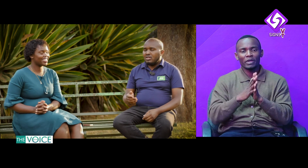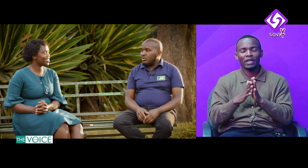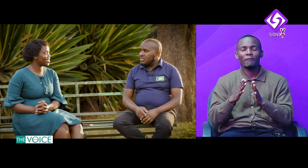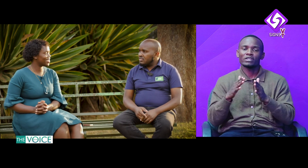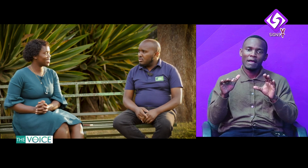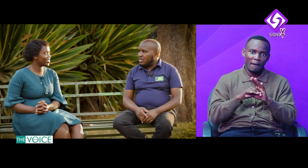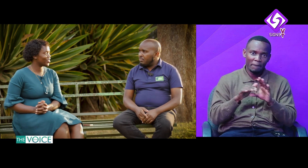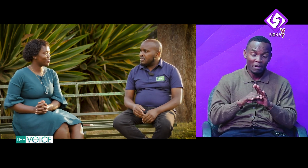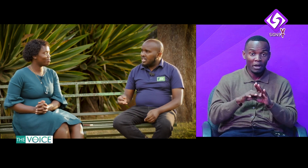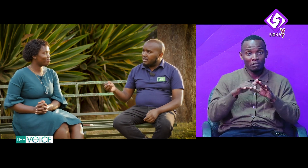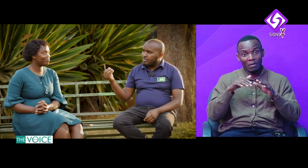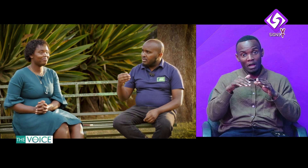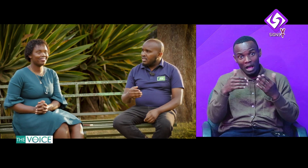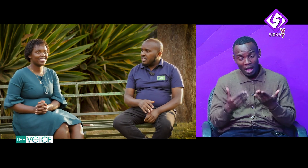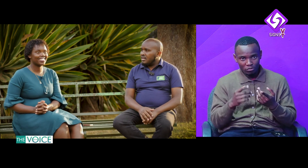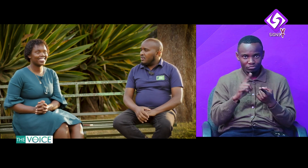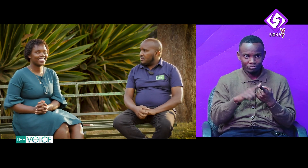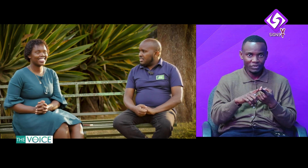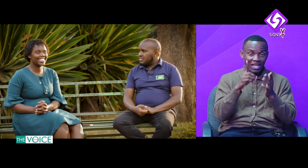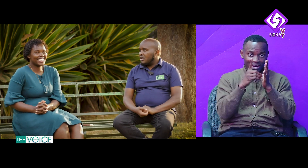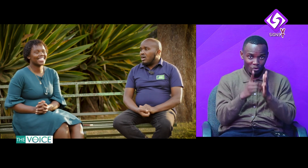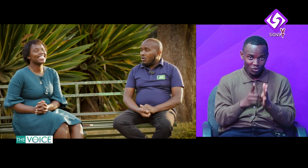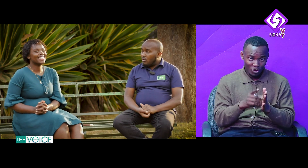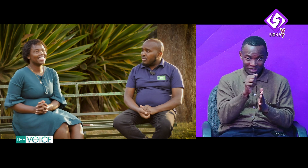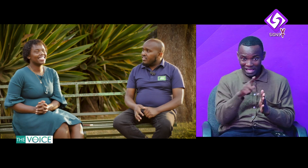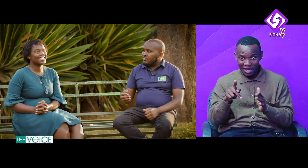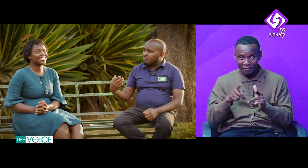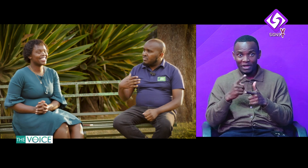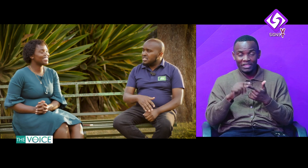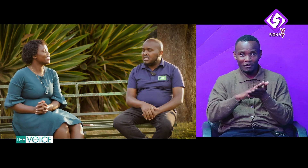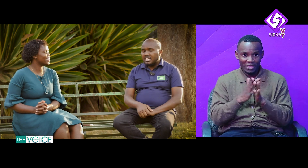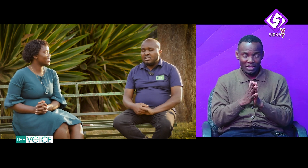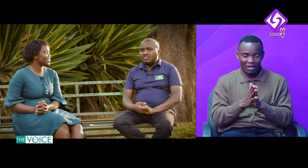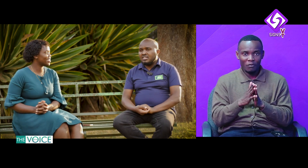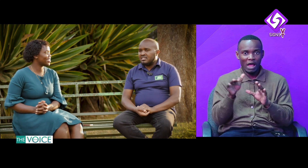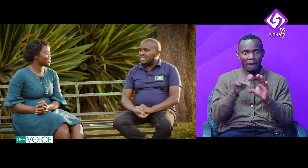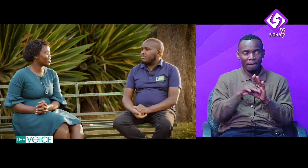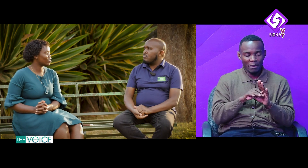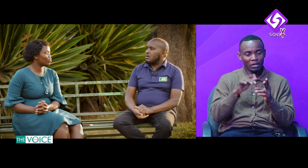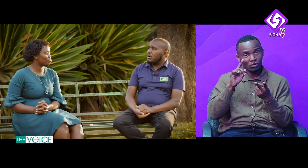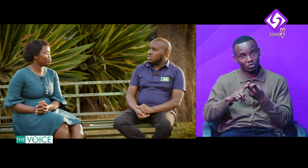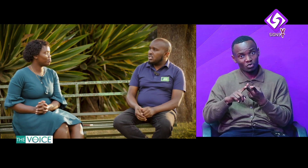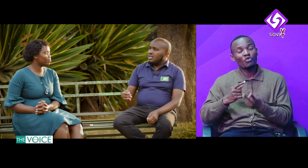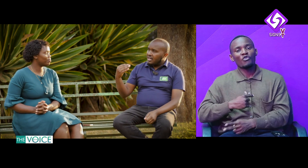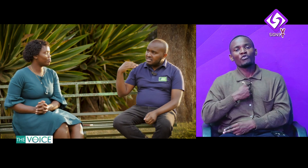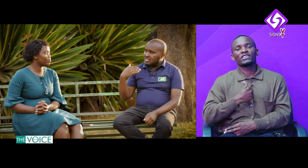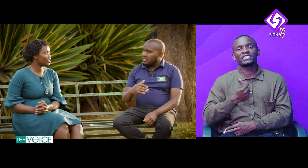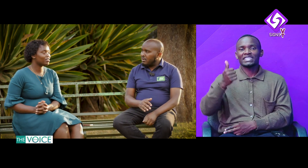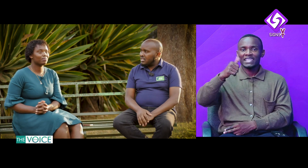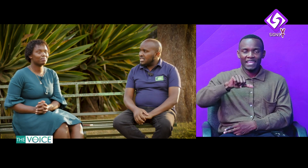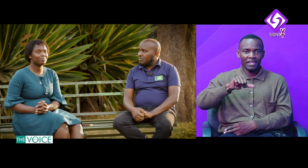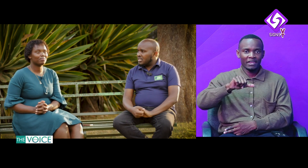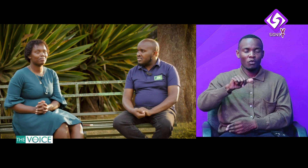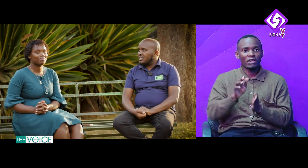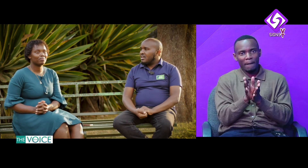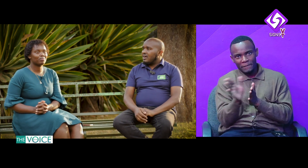either by downloading the new app and signing up with us, or even by visiting any of the nearest KCB Bank branch and starting the